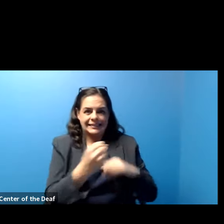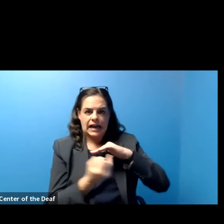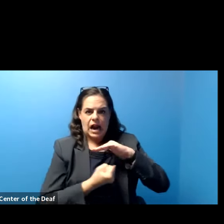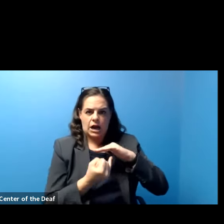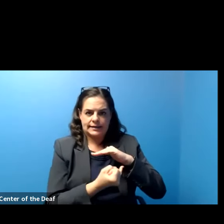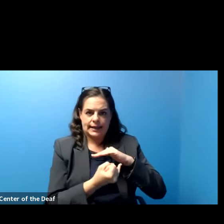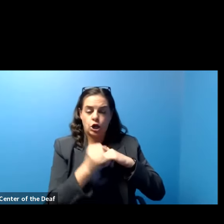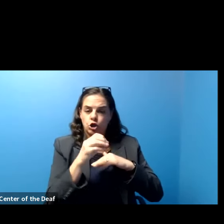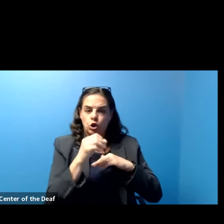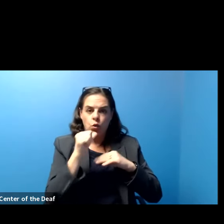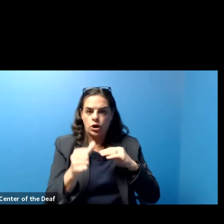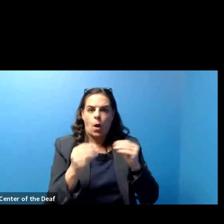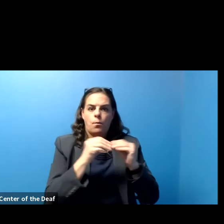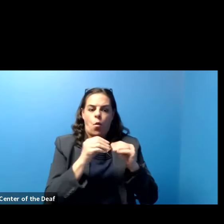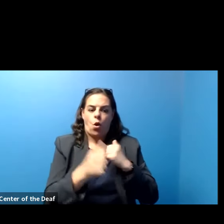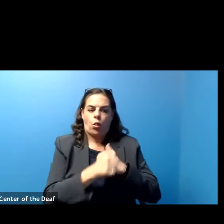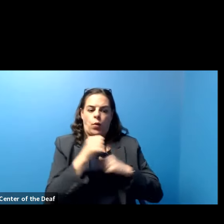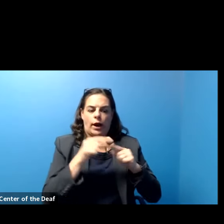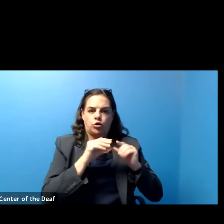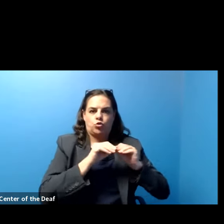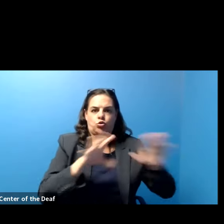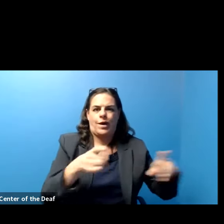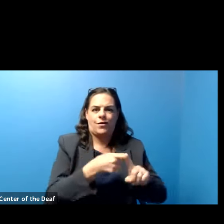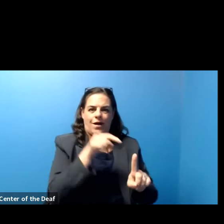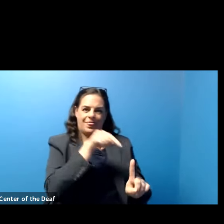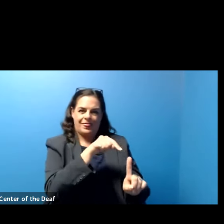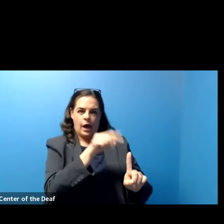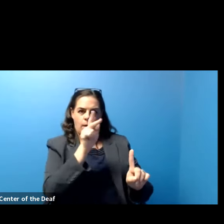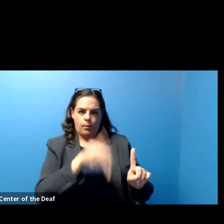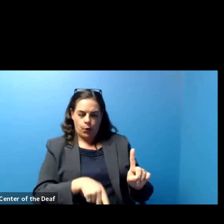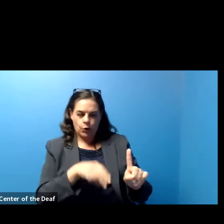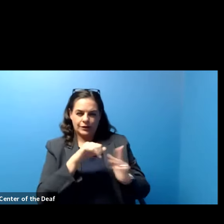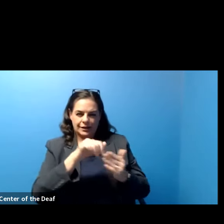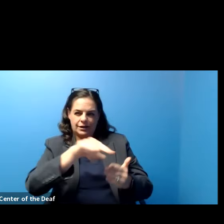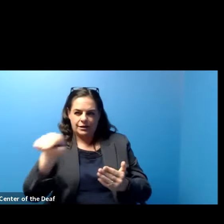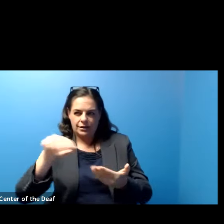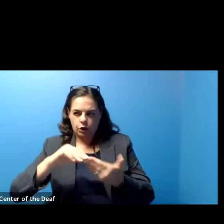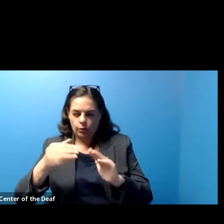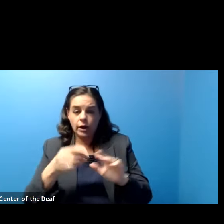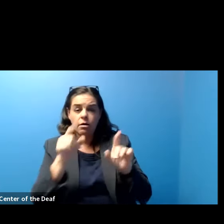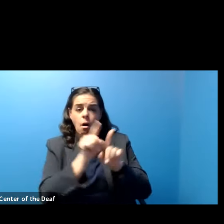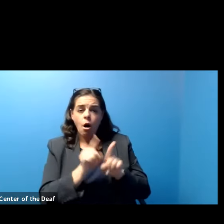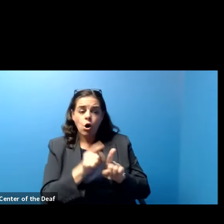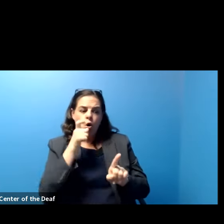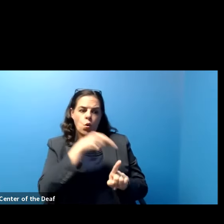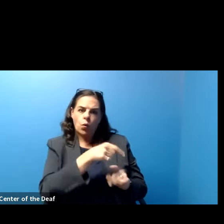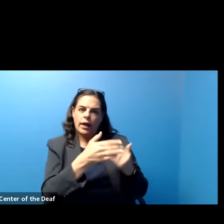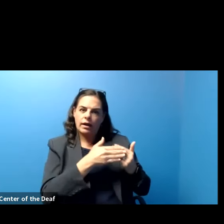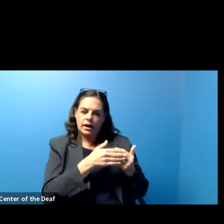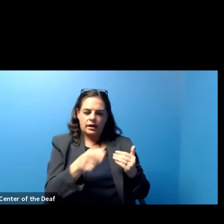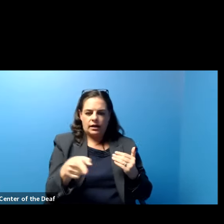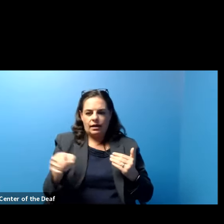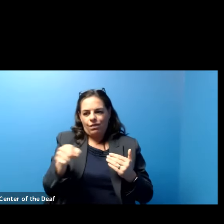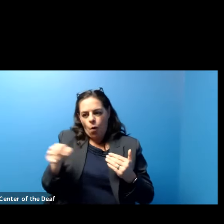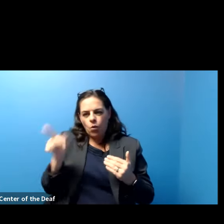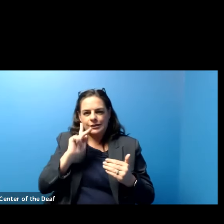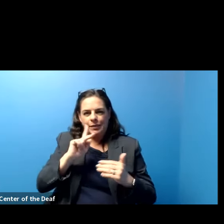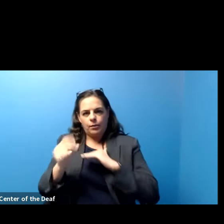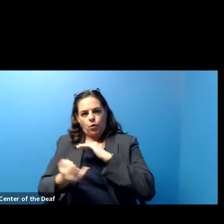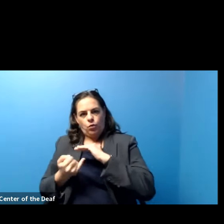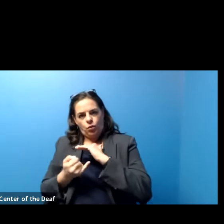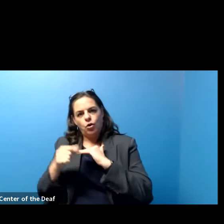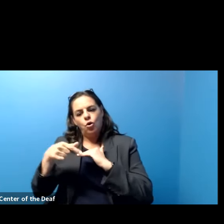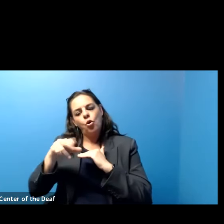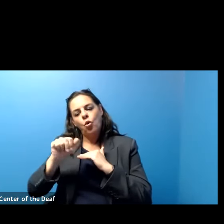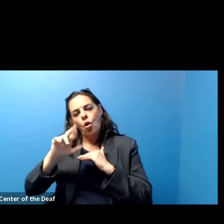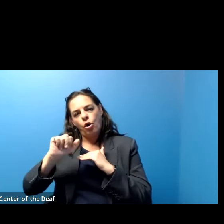not additional threat of spread from that person in the community, and then also to get their contacts into quarantine. And that's why we really want to focus